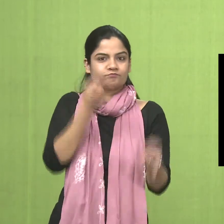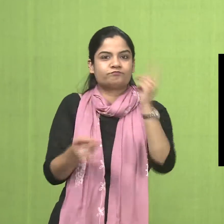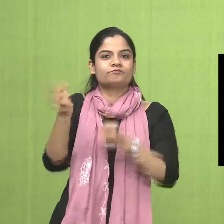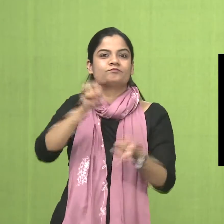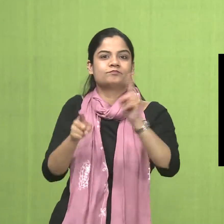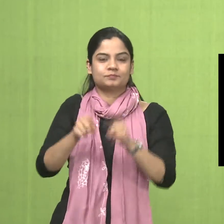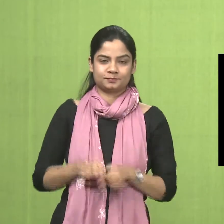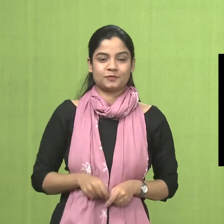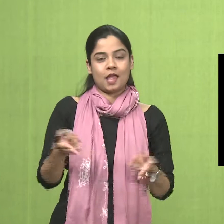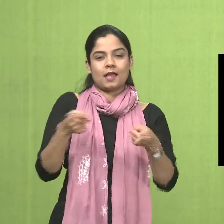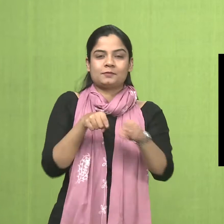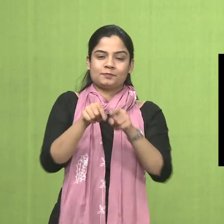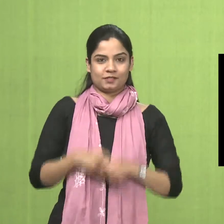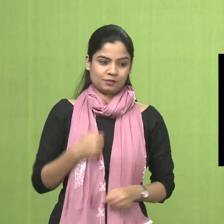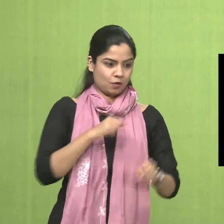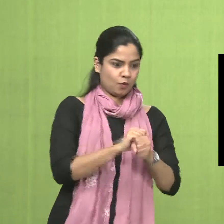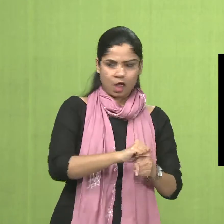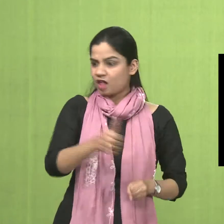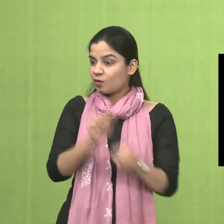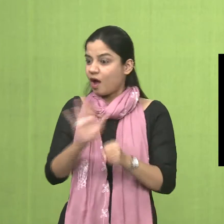time and adjusting the time.